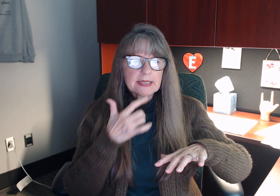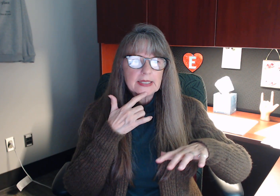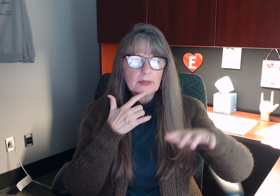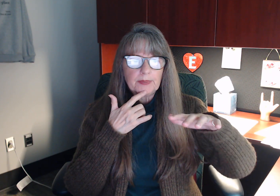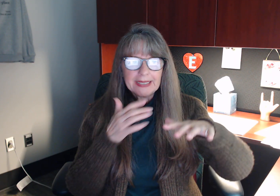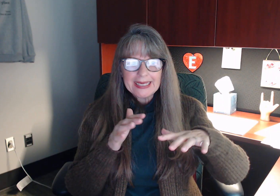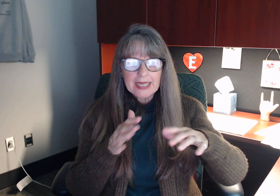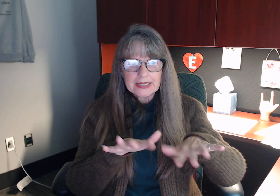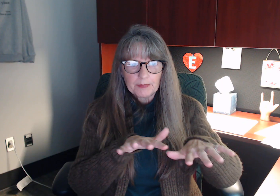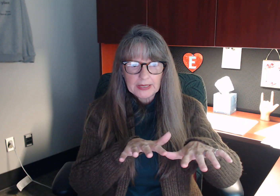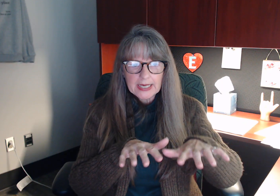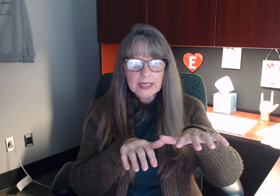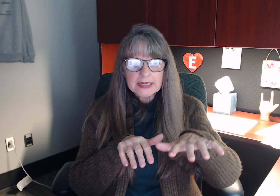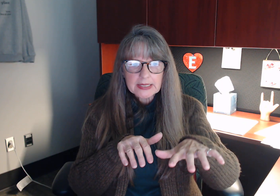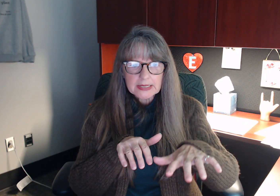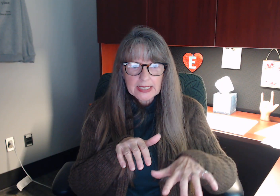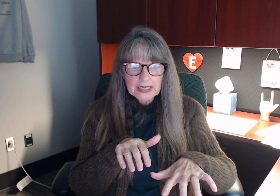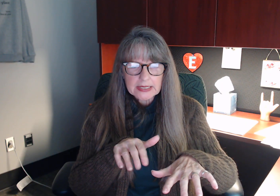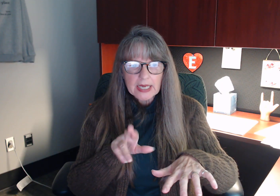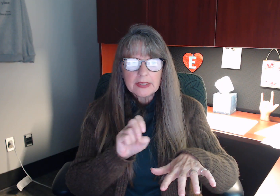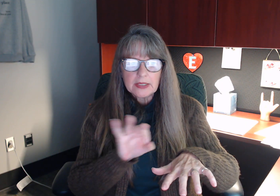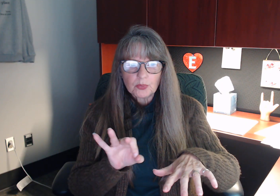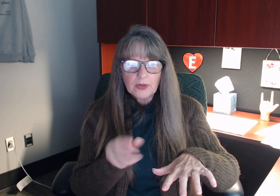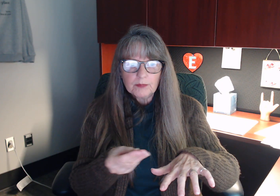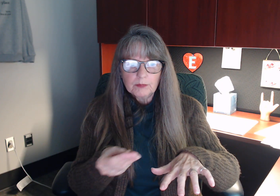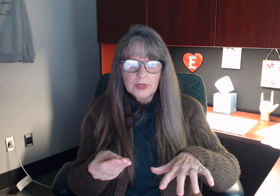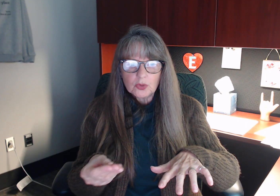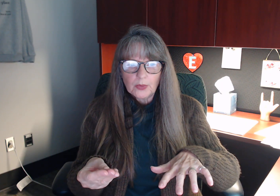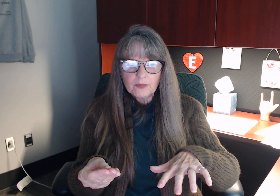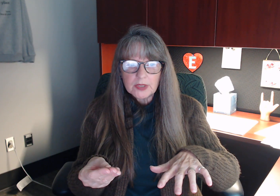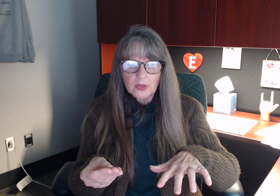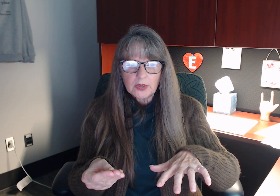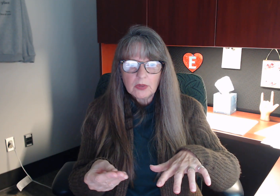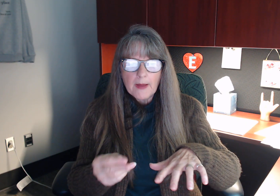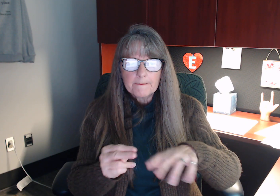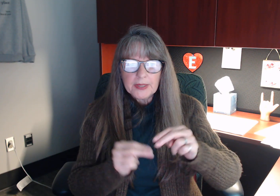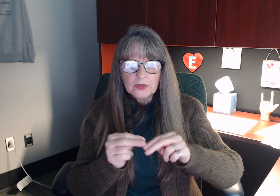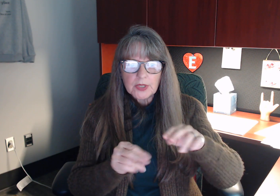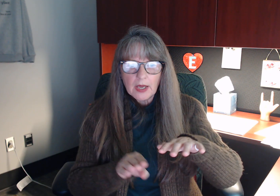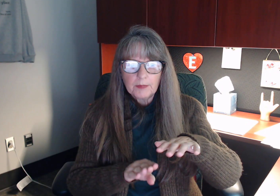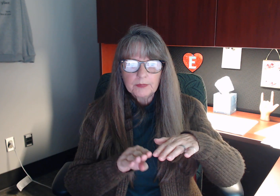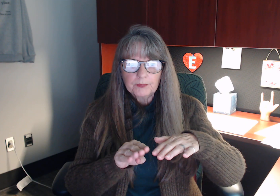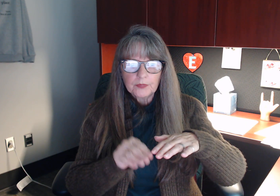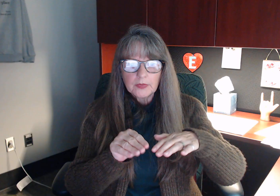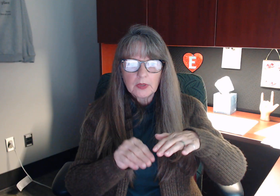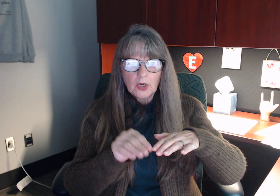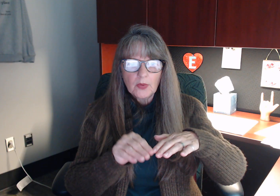as the plate sinks, then this reef material builds up, as the